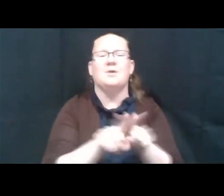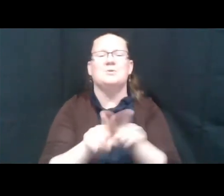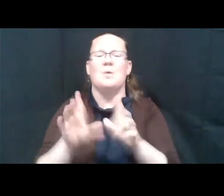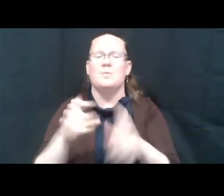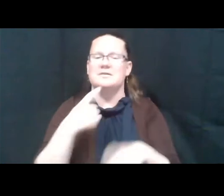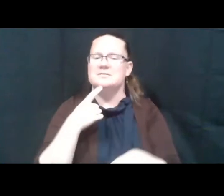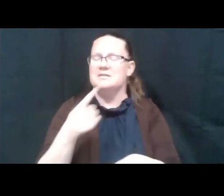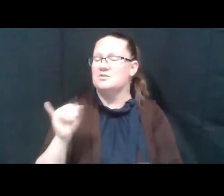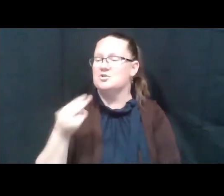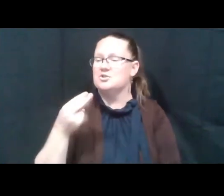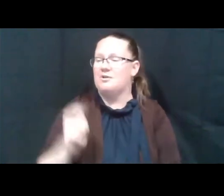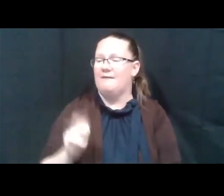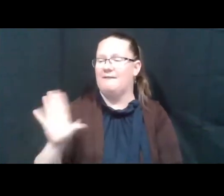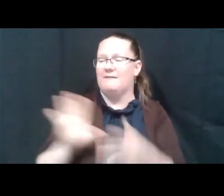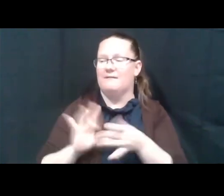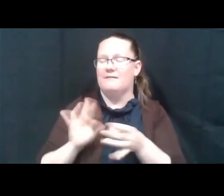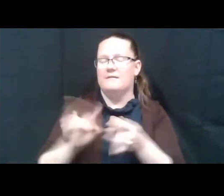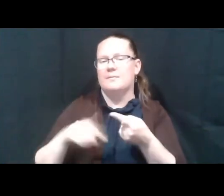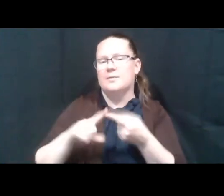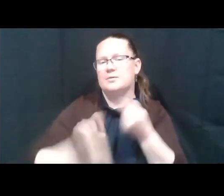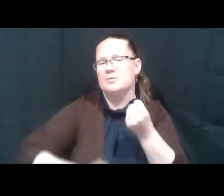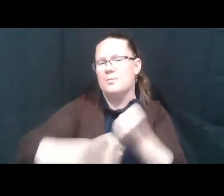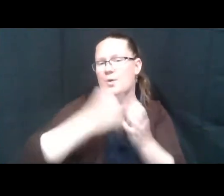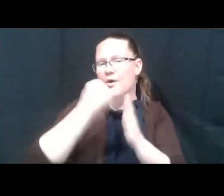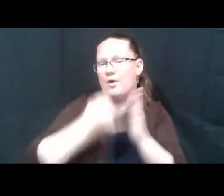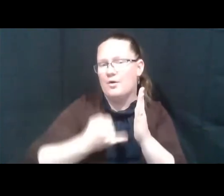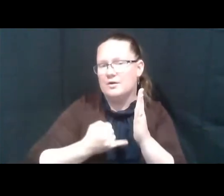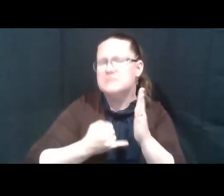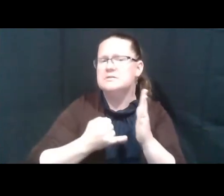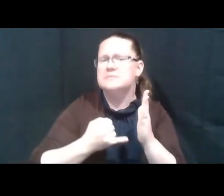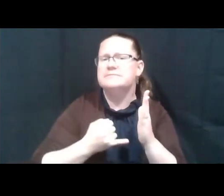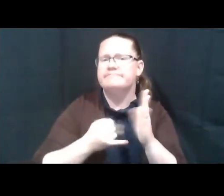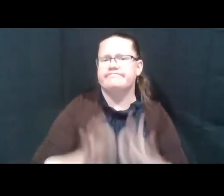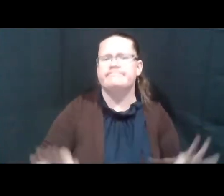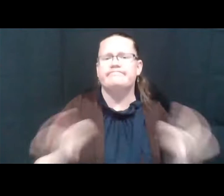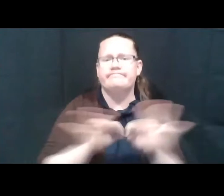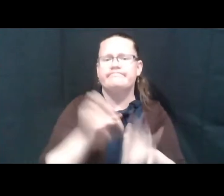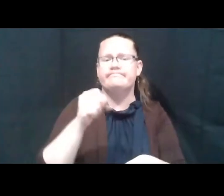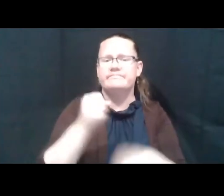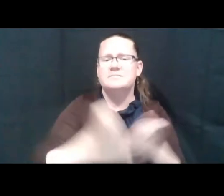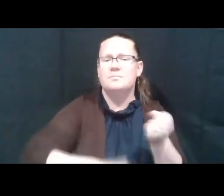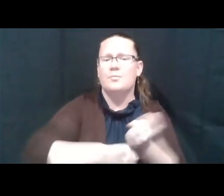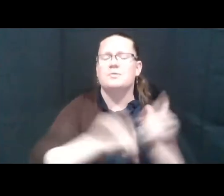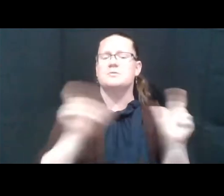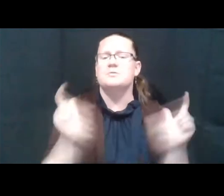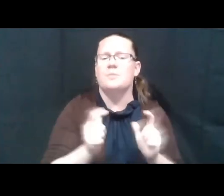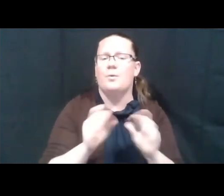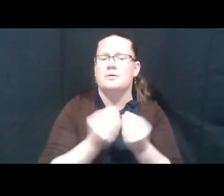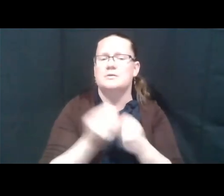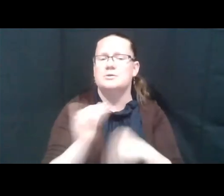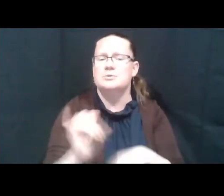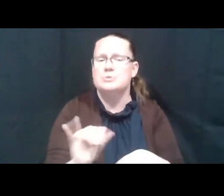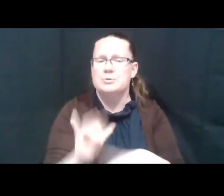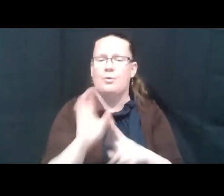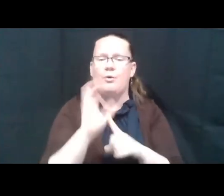many of our smaller organizations or cultural providers in the community. I know there's some